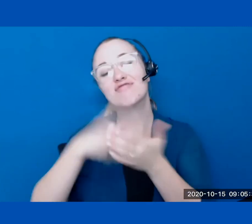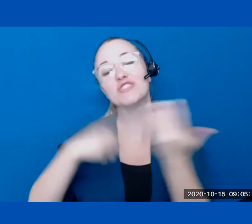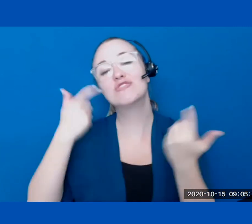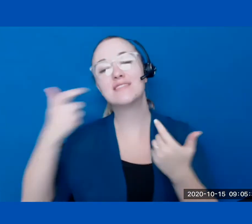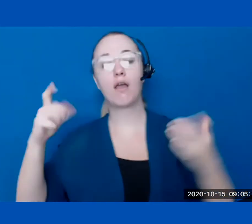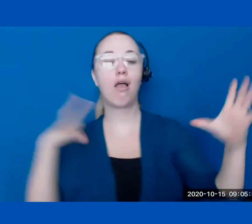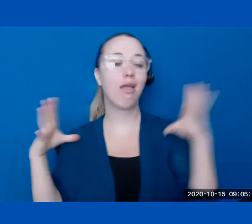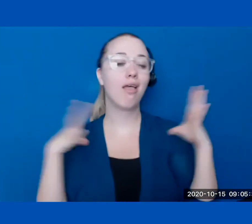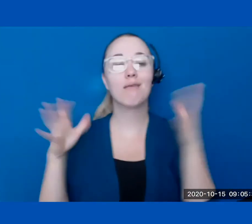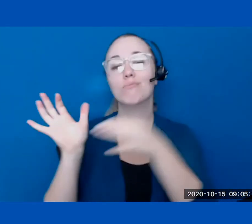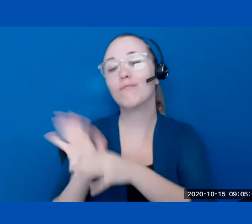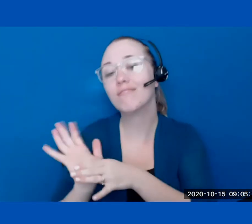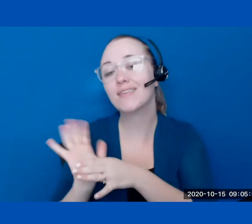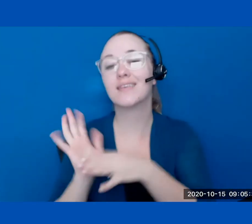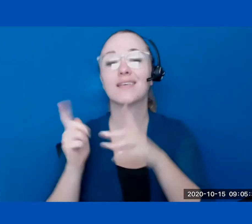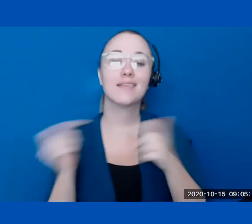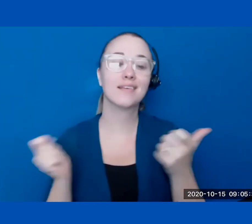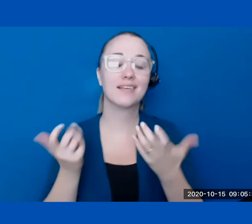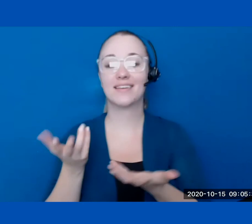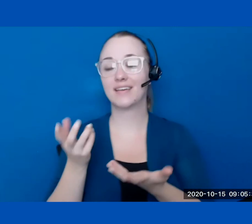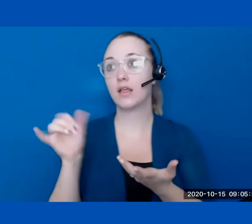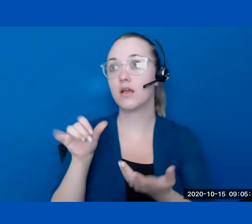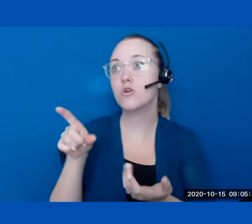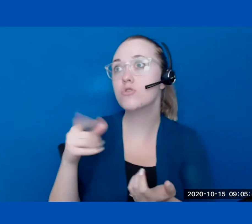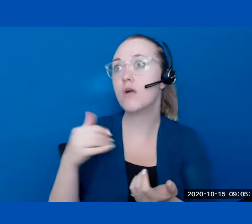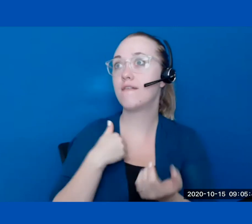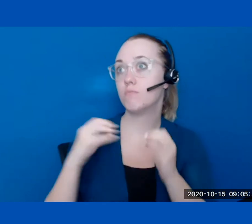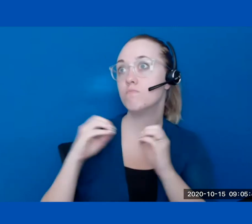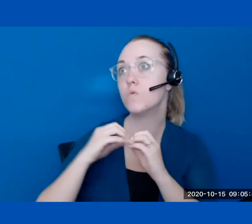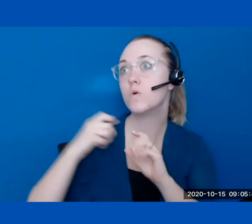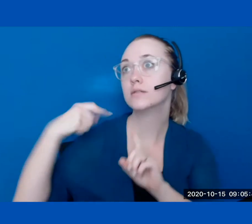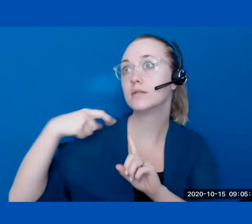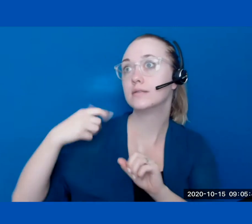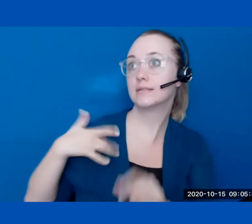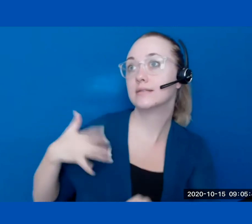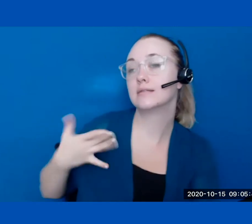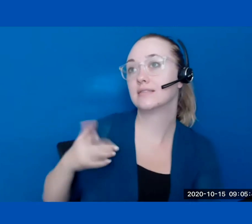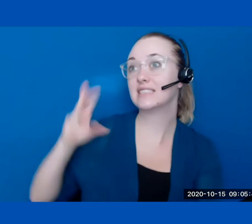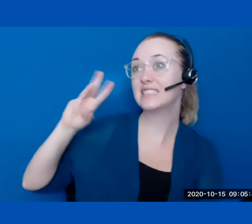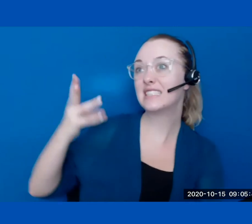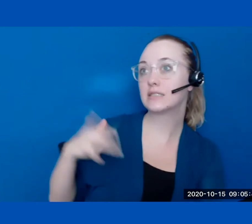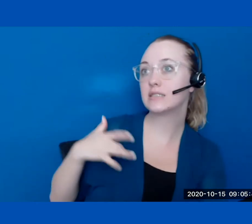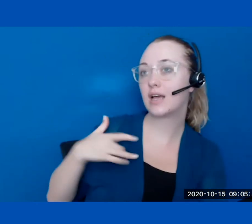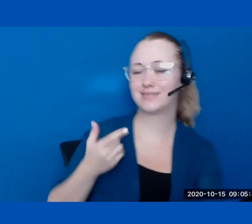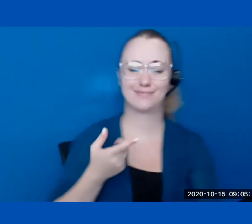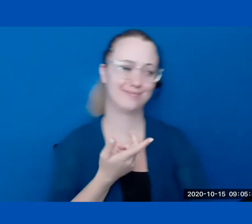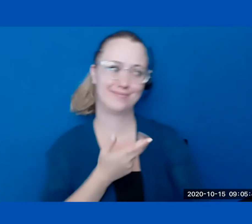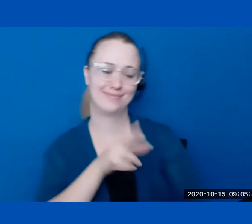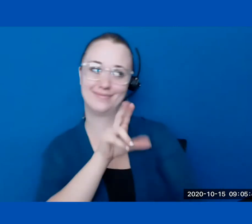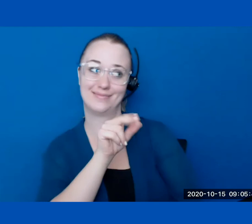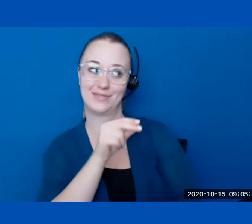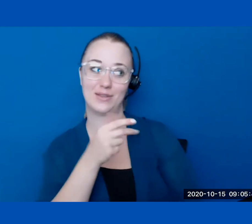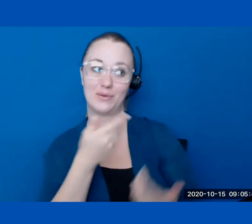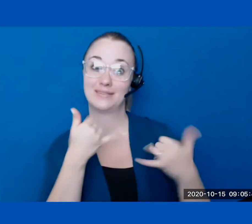Hollywood, do you have more senses? Do you have a sixth sense? And I always love to tell people, no, it still adds up to